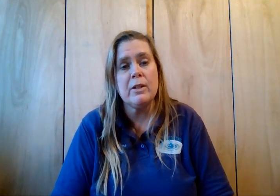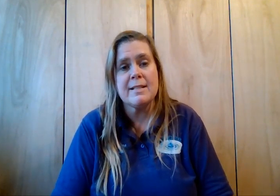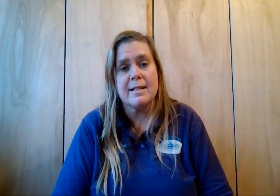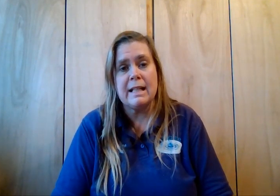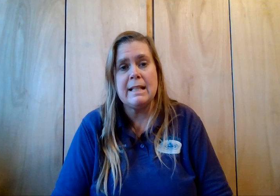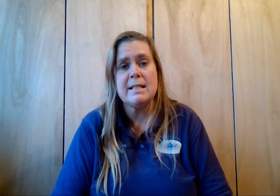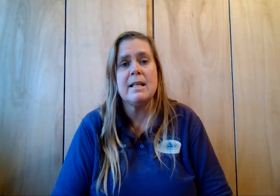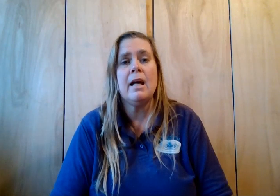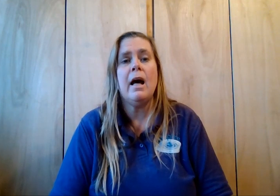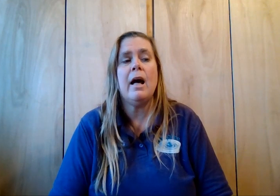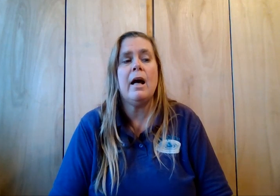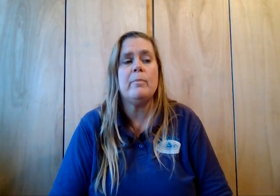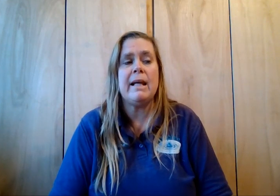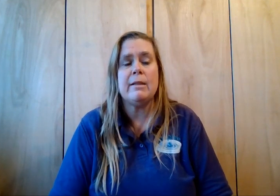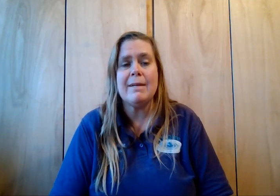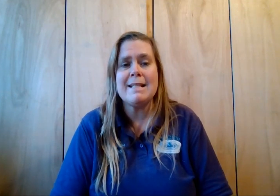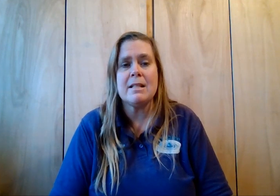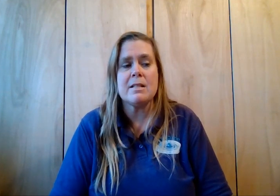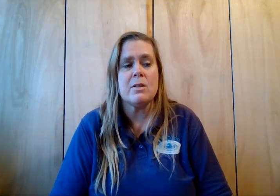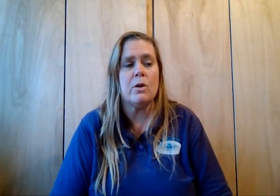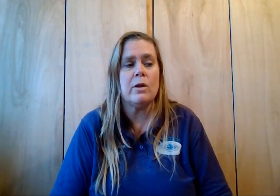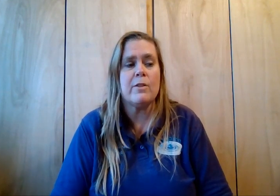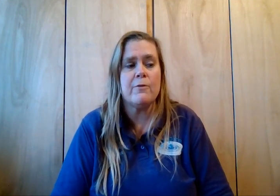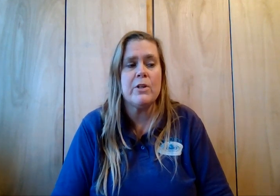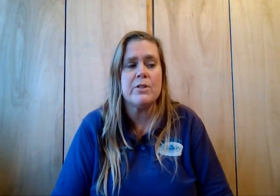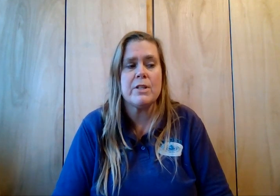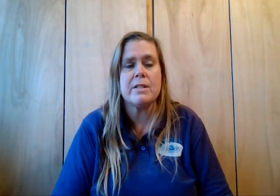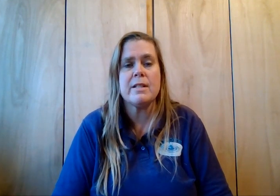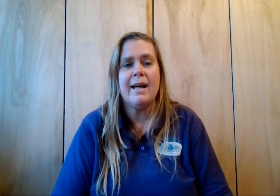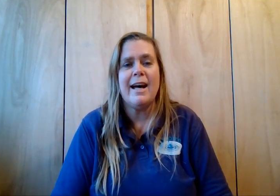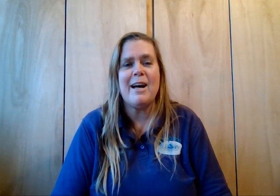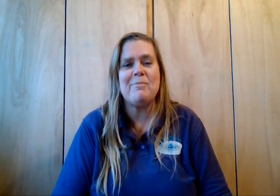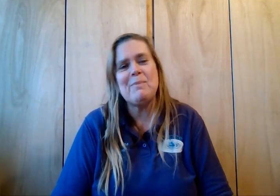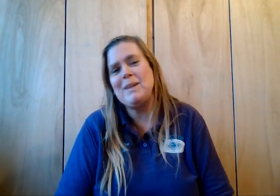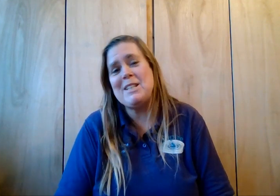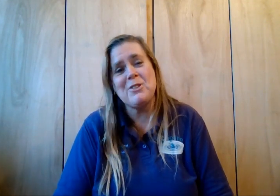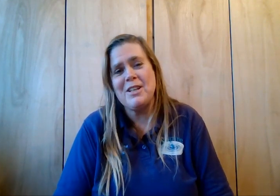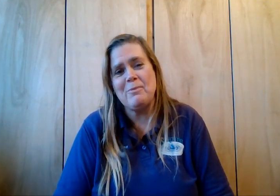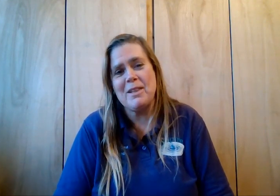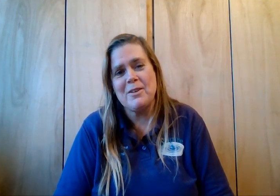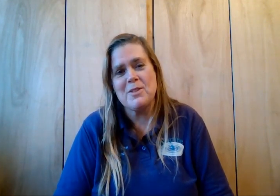signs in the rest of the song, the verses, then please join in with those as well.